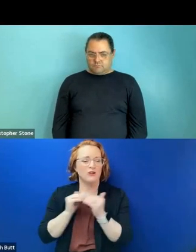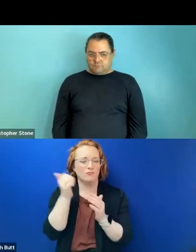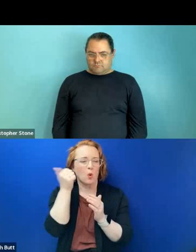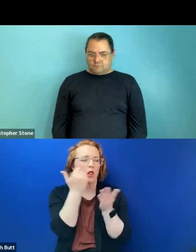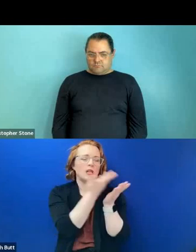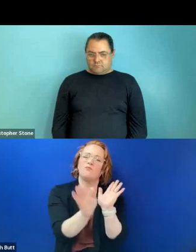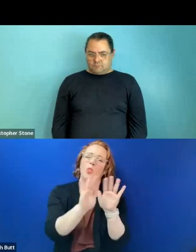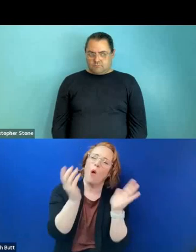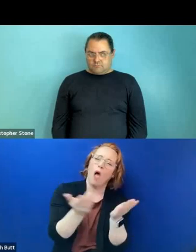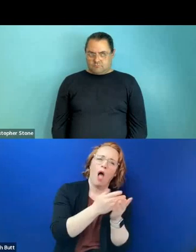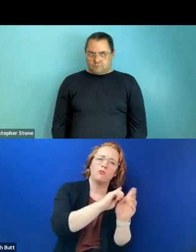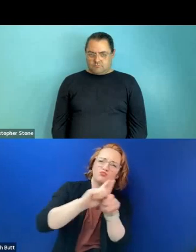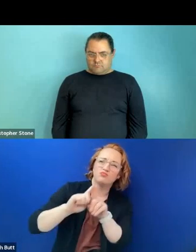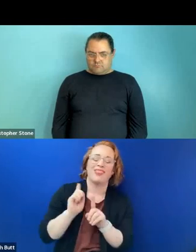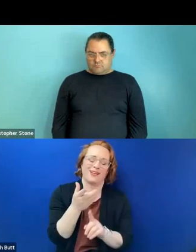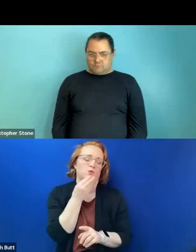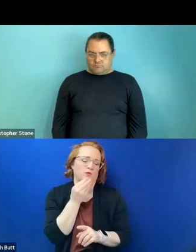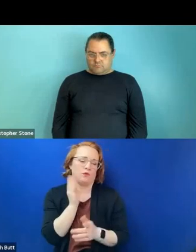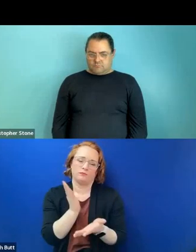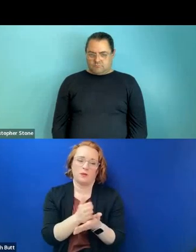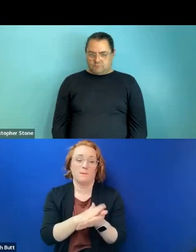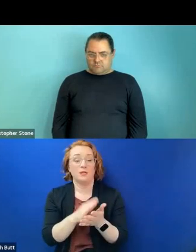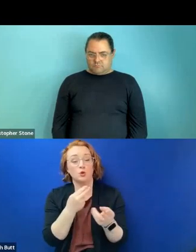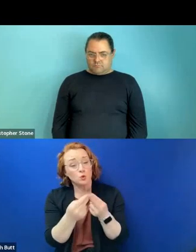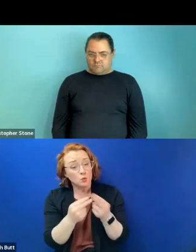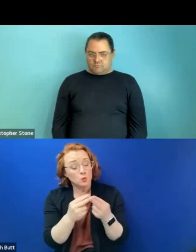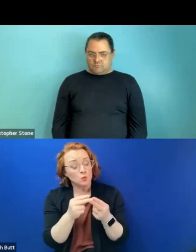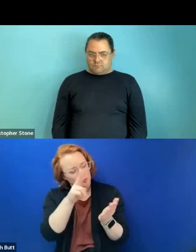important. So, reading the news, being kind of